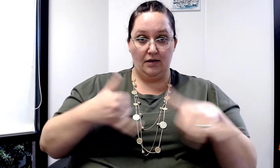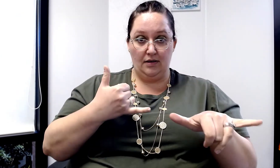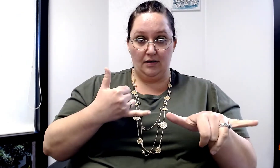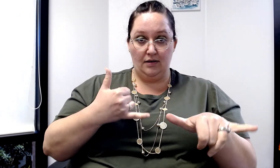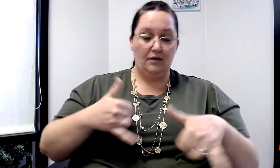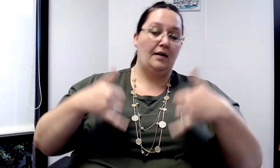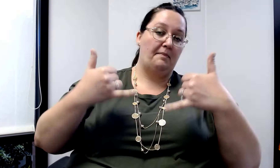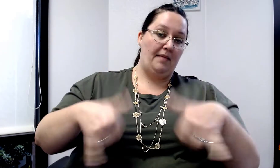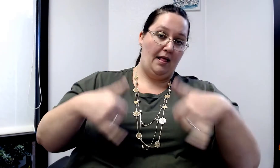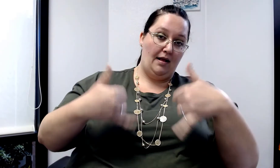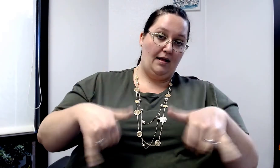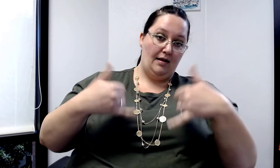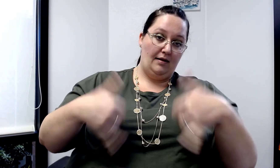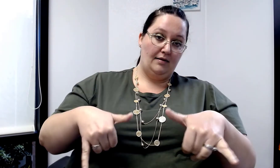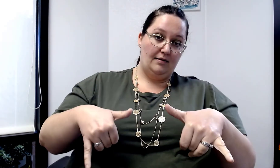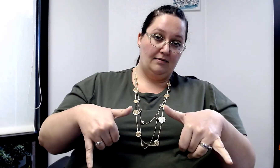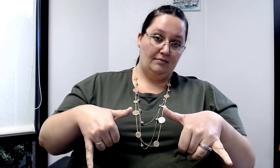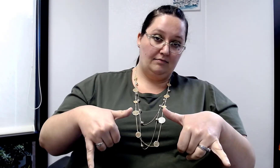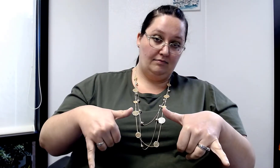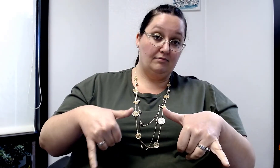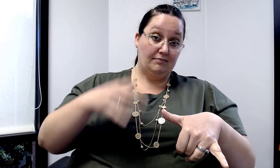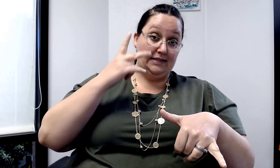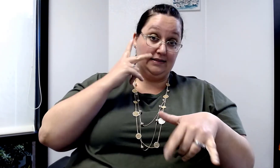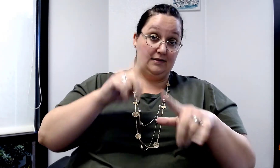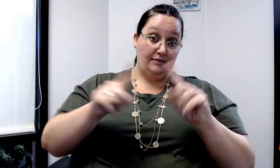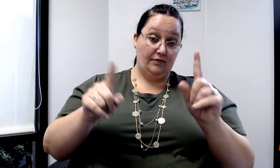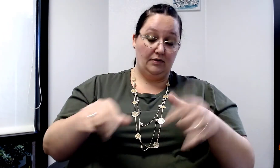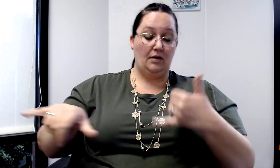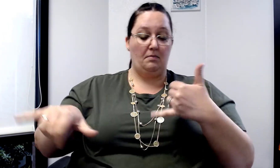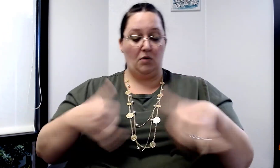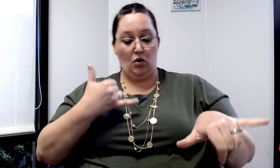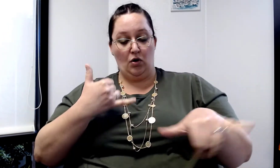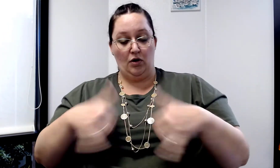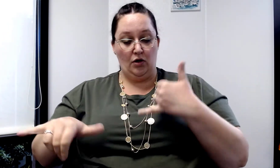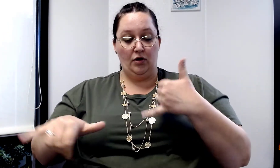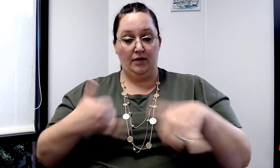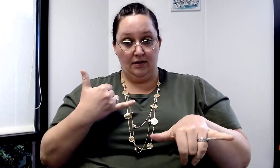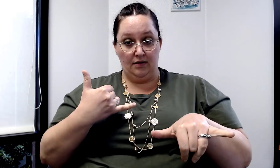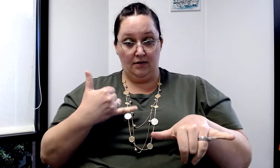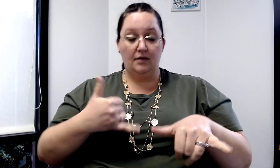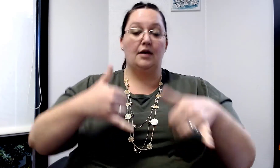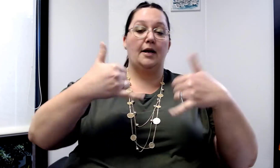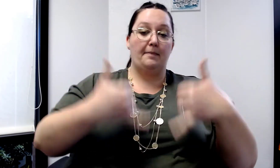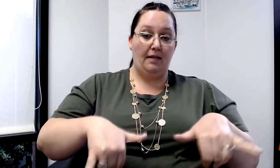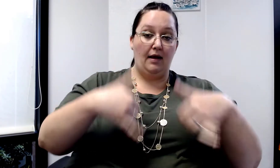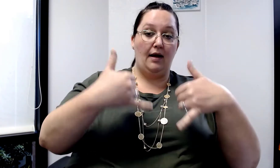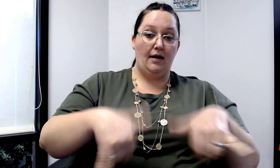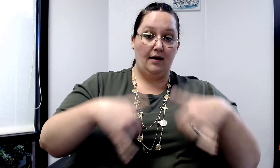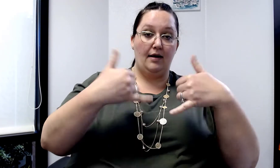Party. Play is up and down. Party, rocks. See those differences?